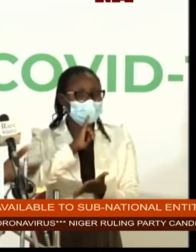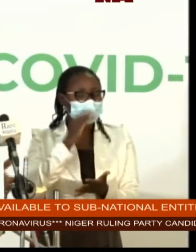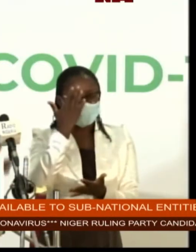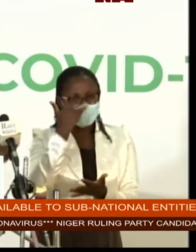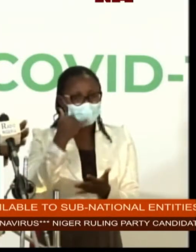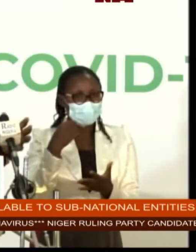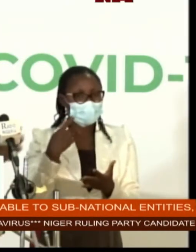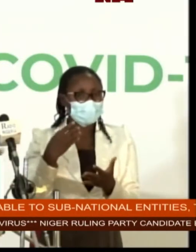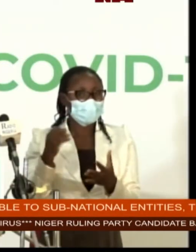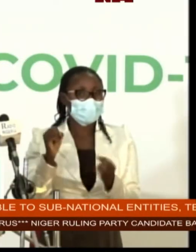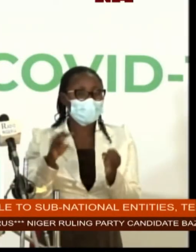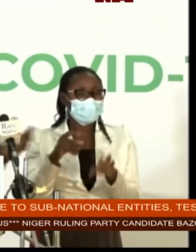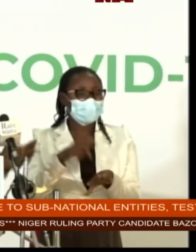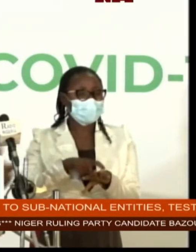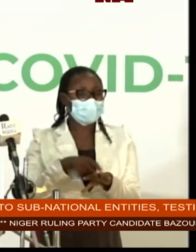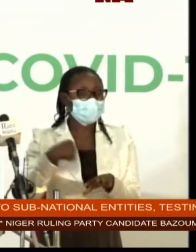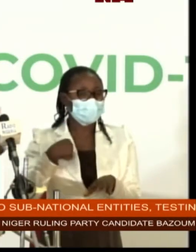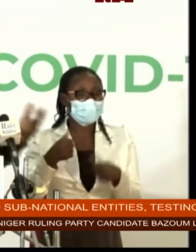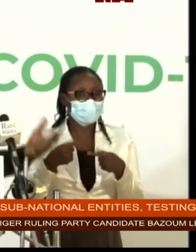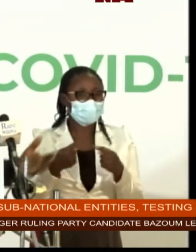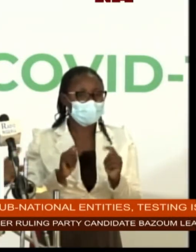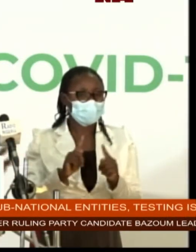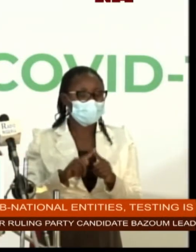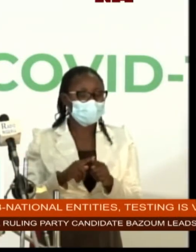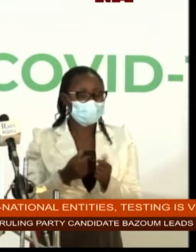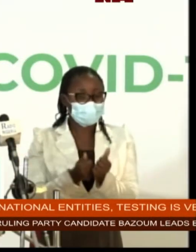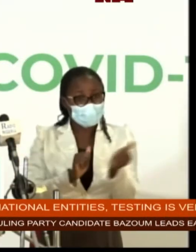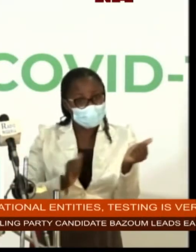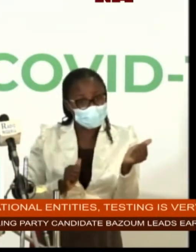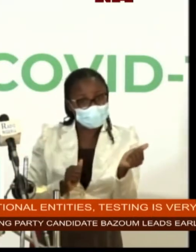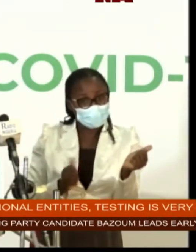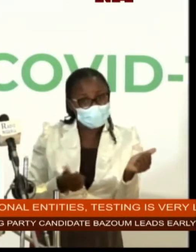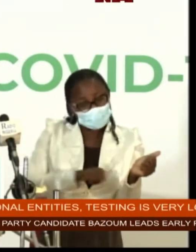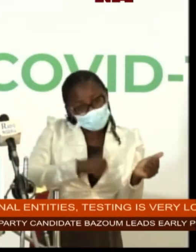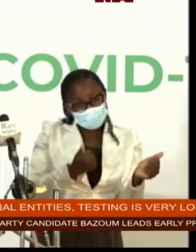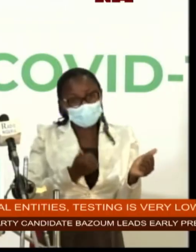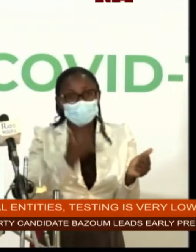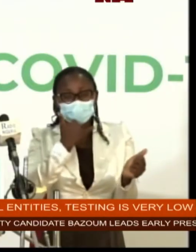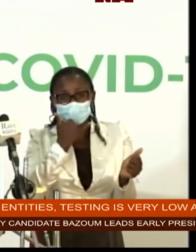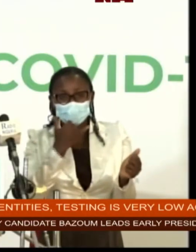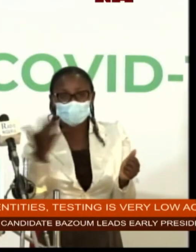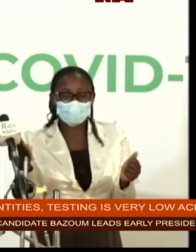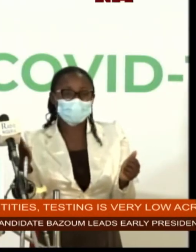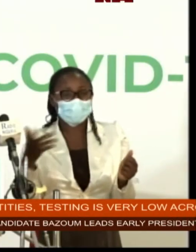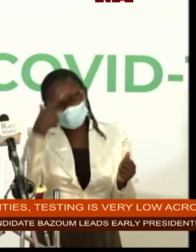oftentimes you see we try to avoid any controversy, is because